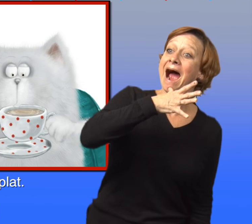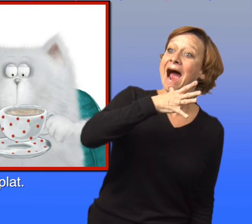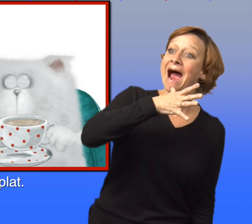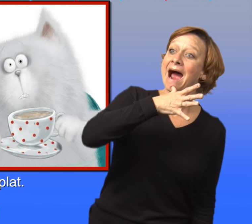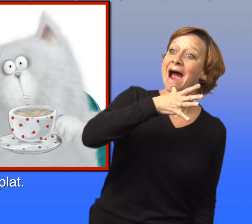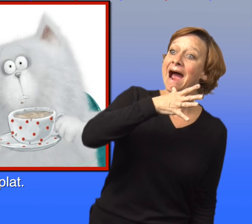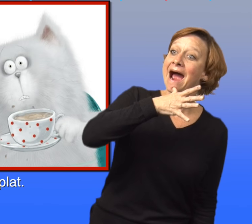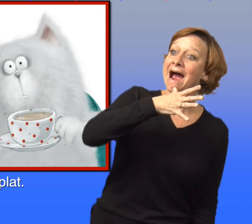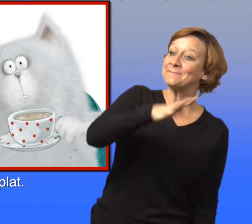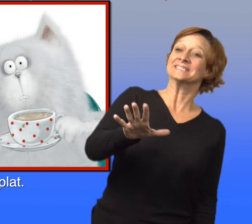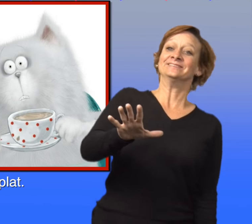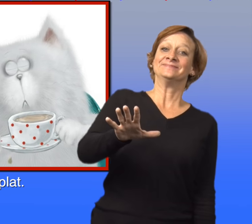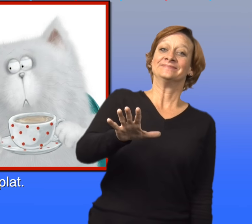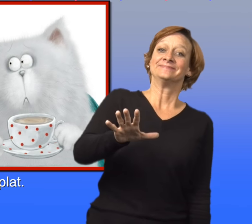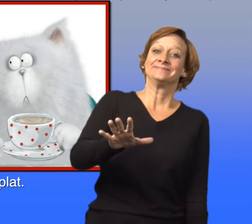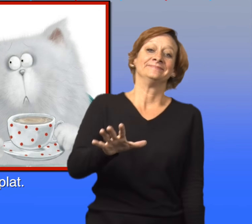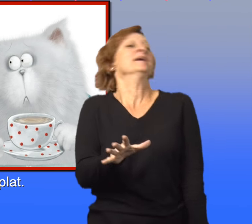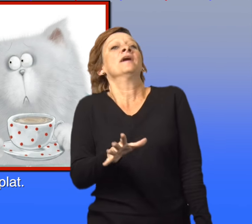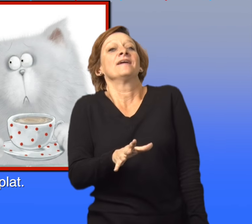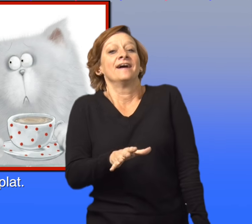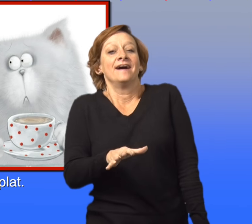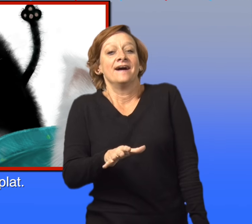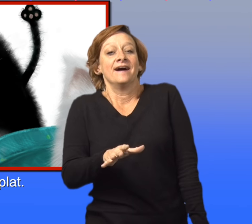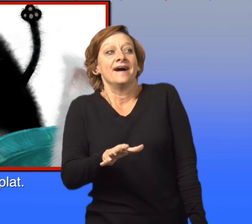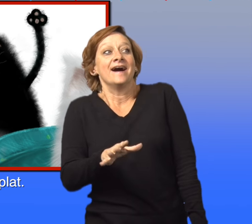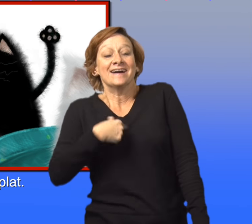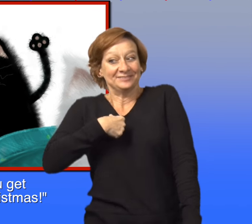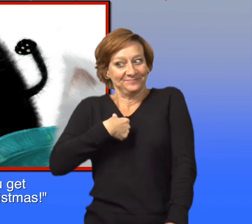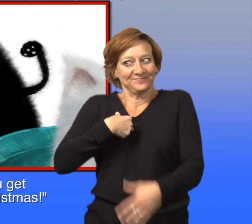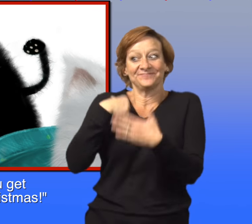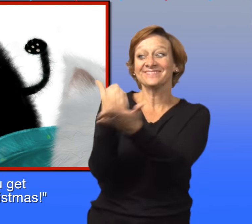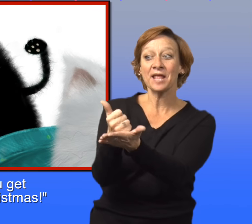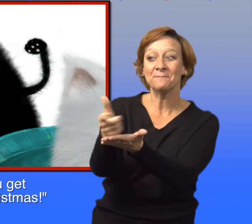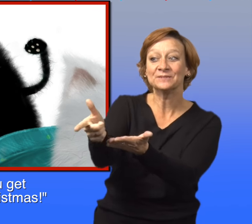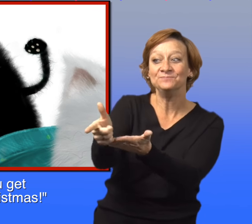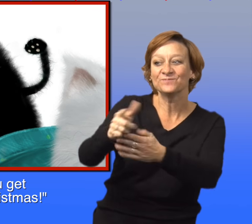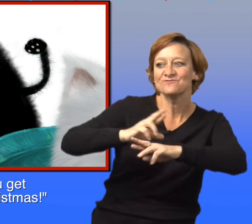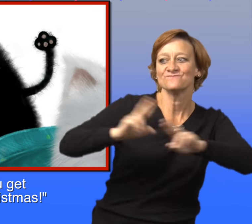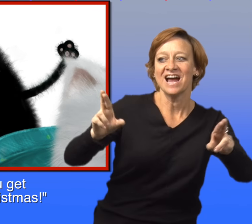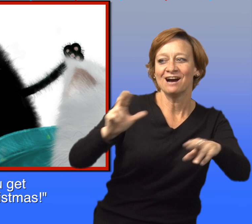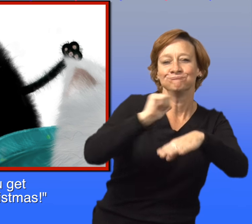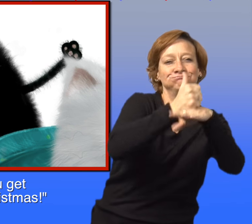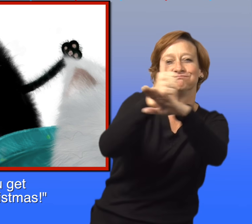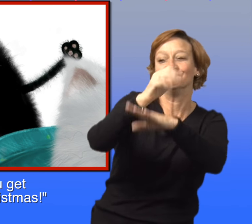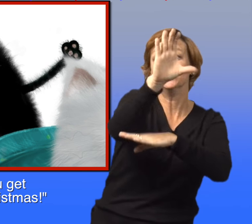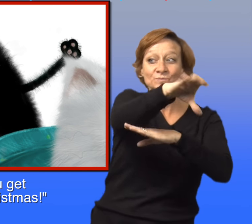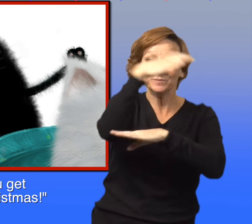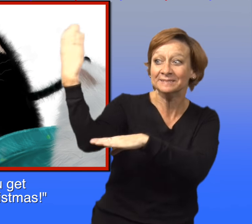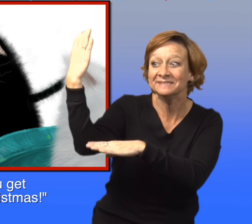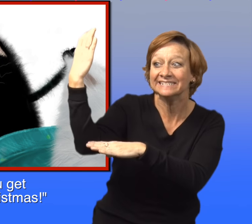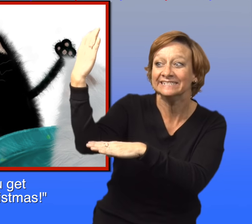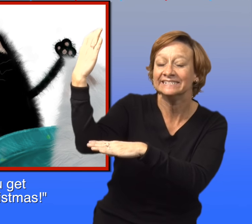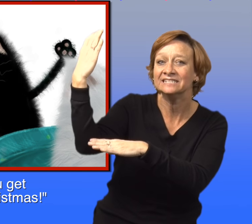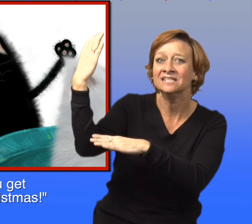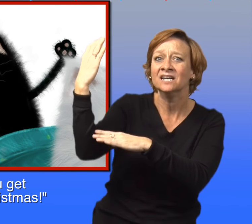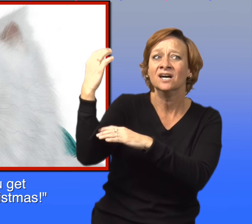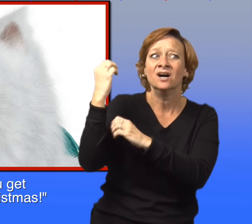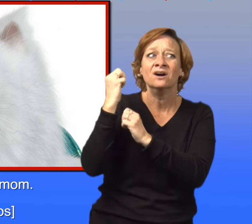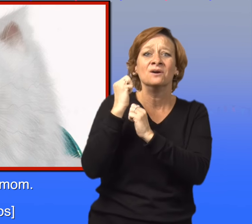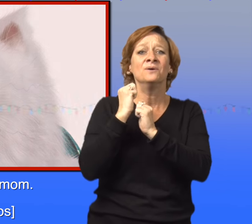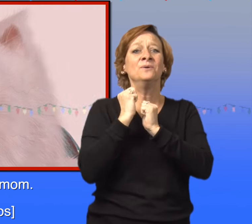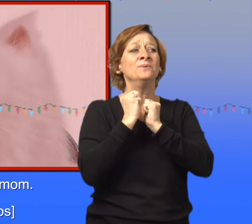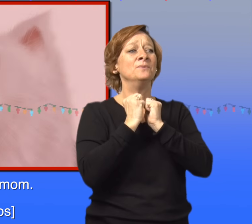Mum! cried Splat. I'm going to help you get everything ready for Christmas.